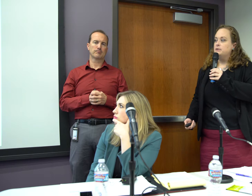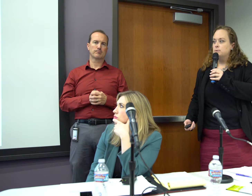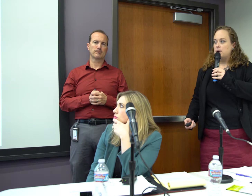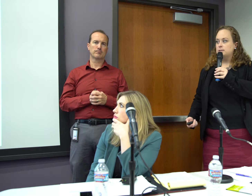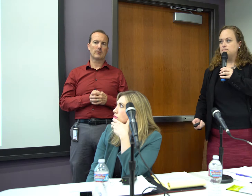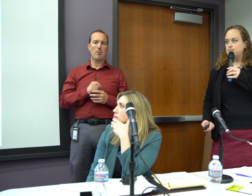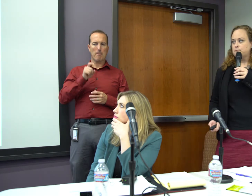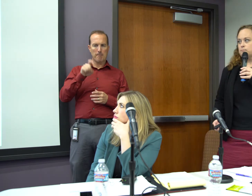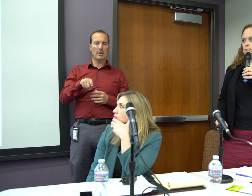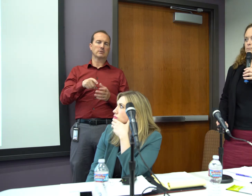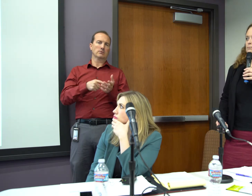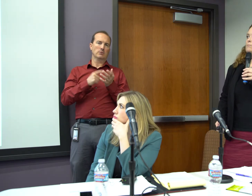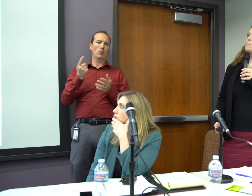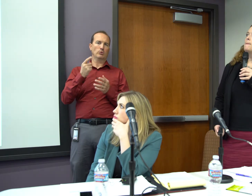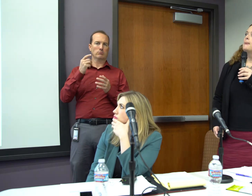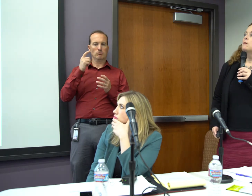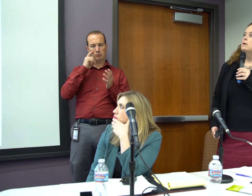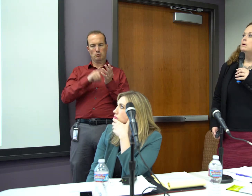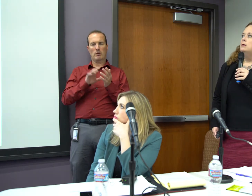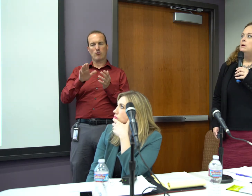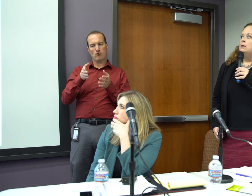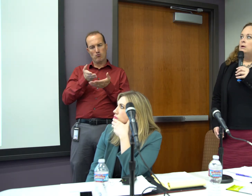recognizing the individual's rights.